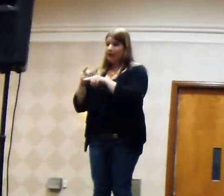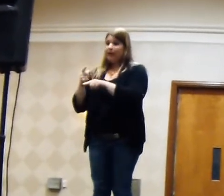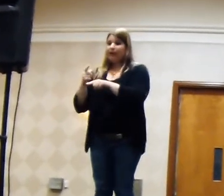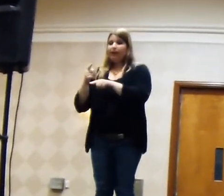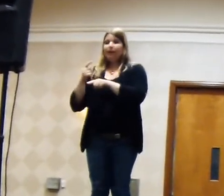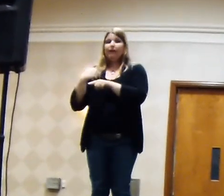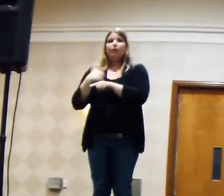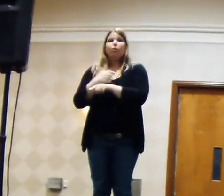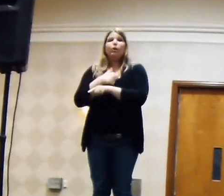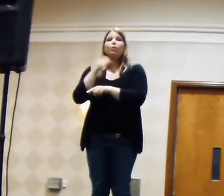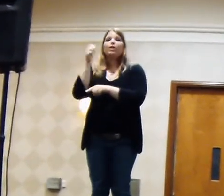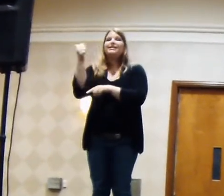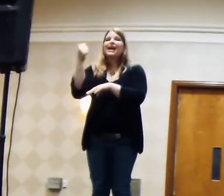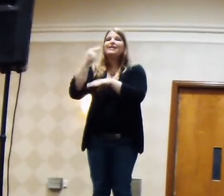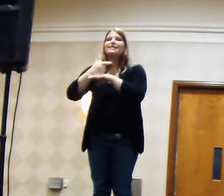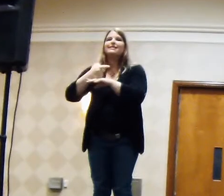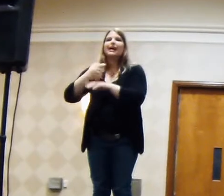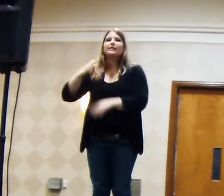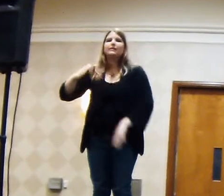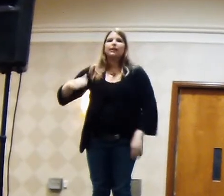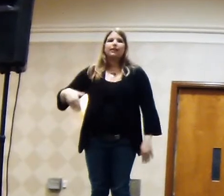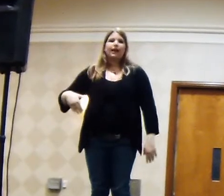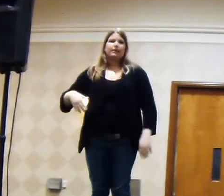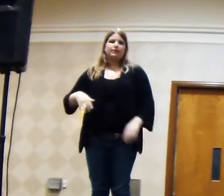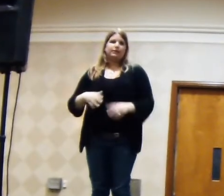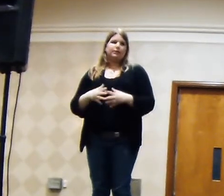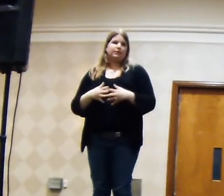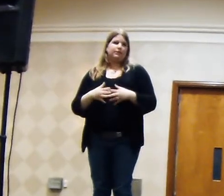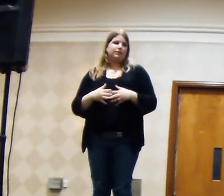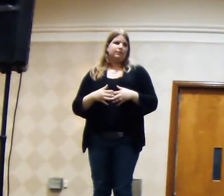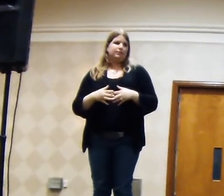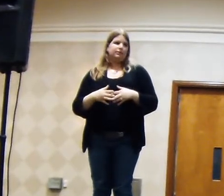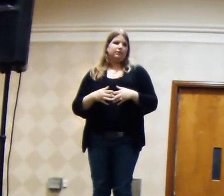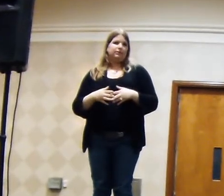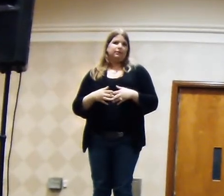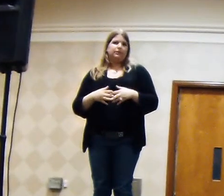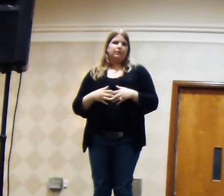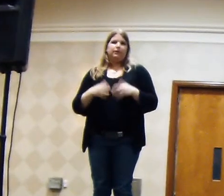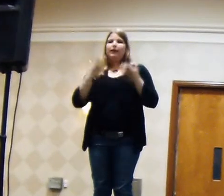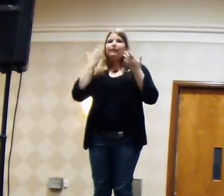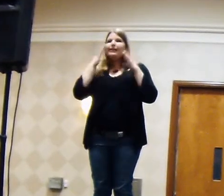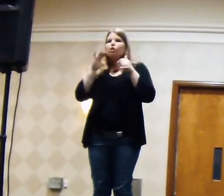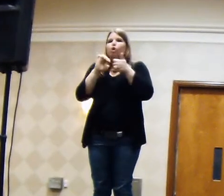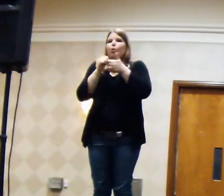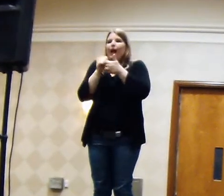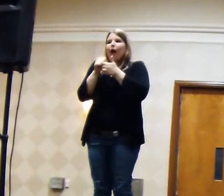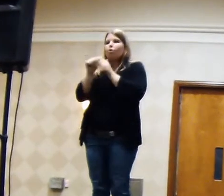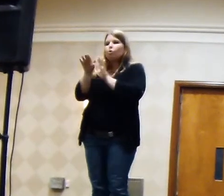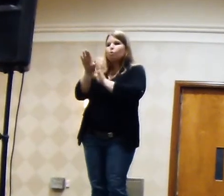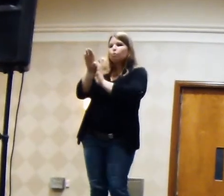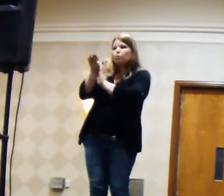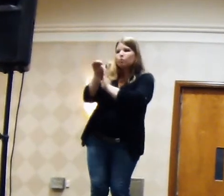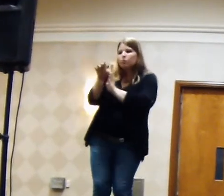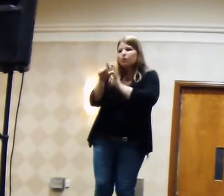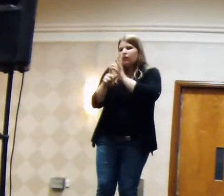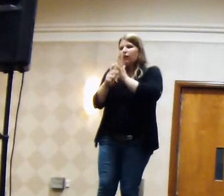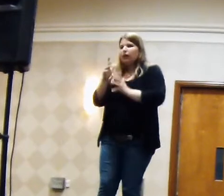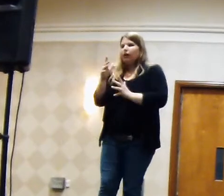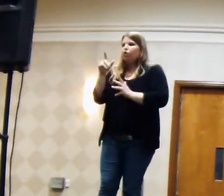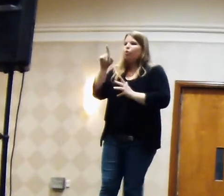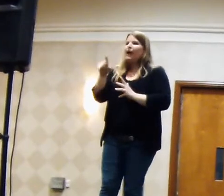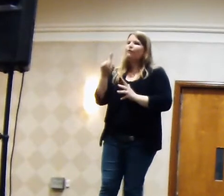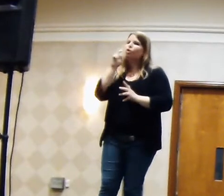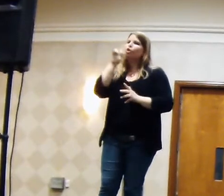days behind. Oh, no. Yeah, because they had no idea how to shoot it. They had no, they were like, it's going to be weightless. And we were